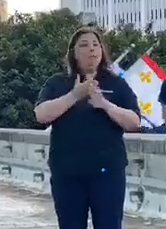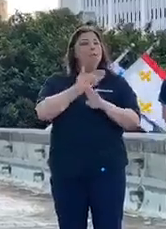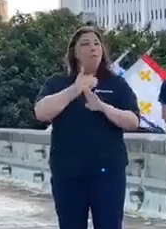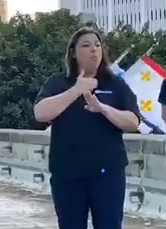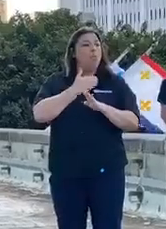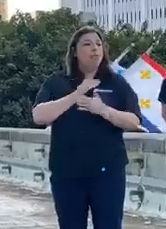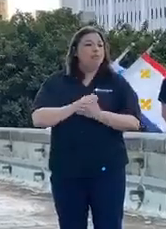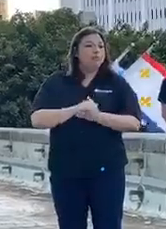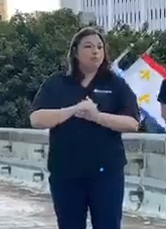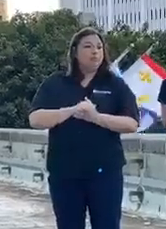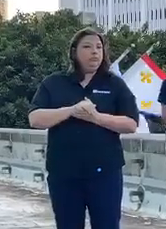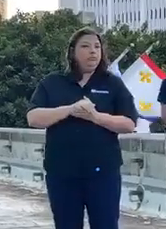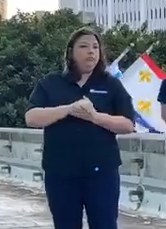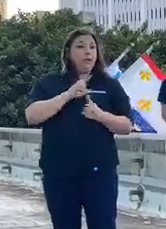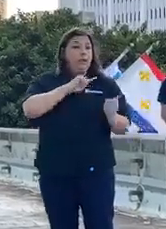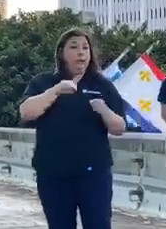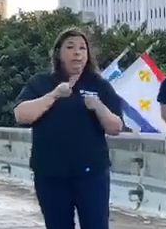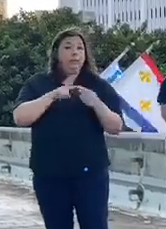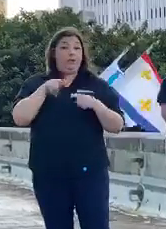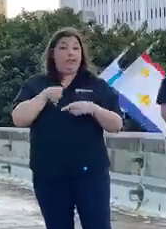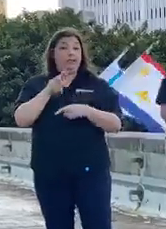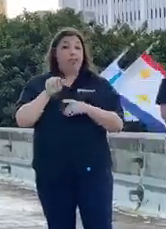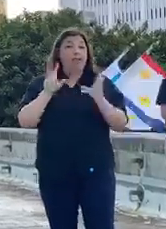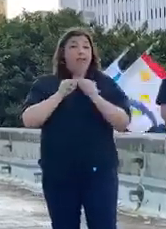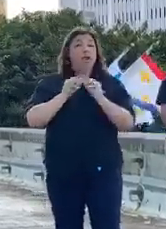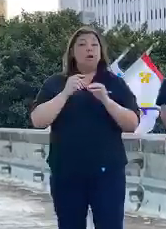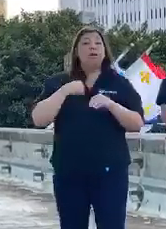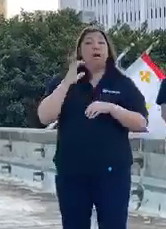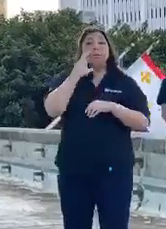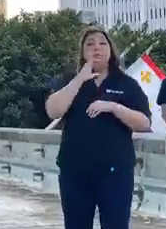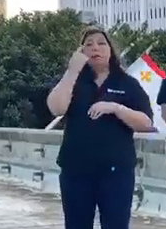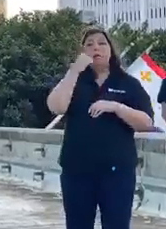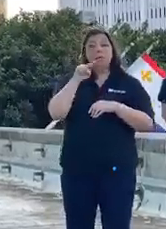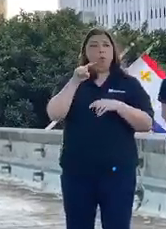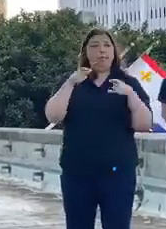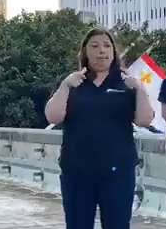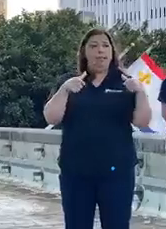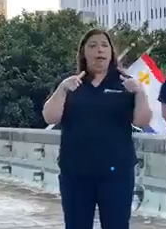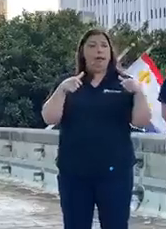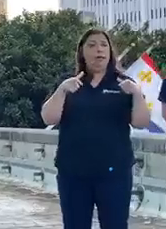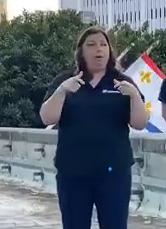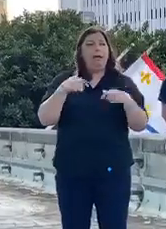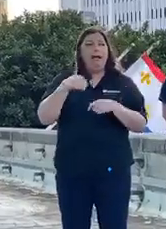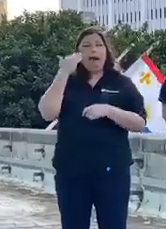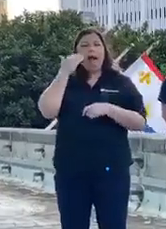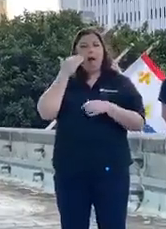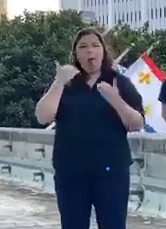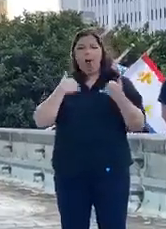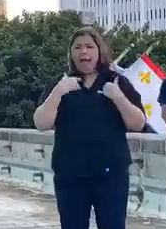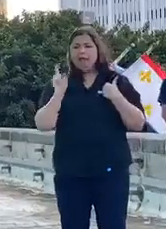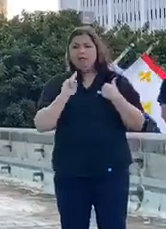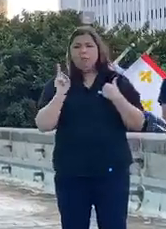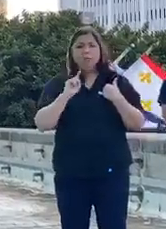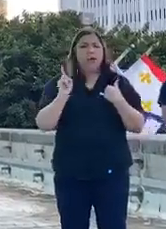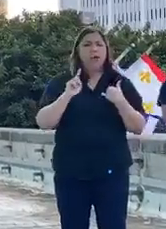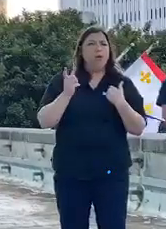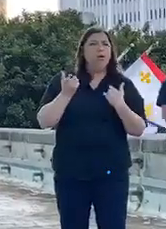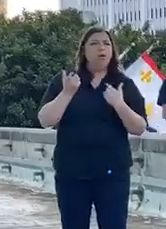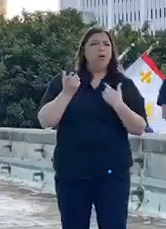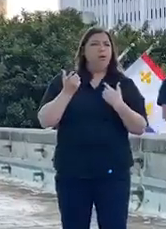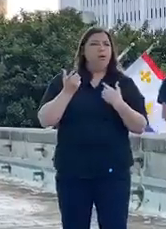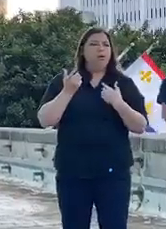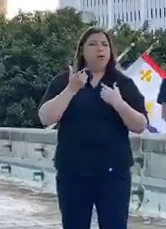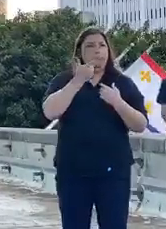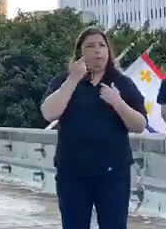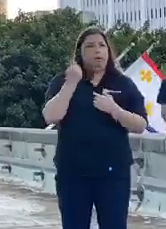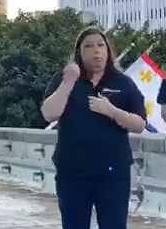before coming to this press conference. I was looking for this platter. I know I have this platter around here somewhere,